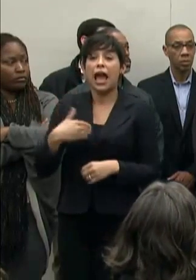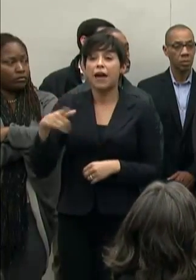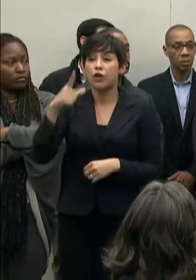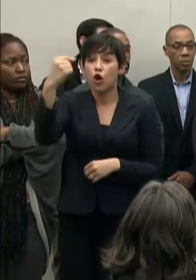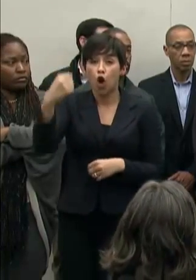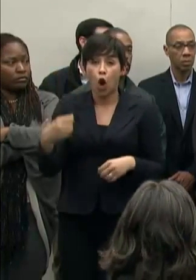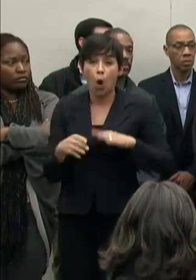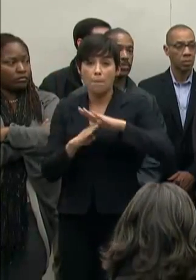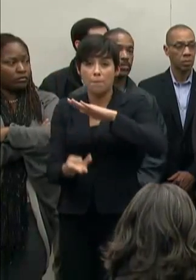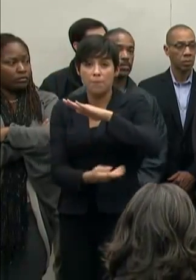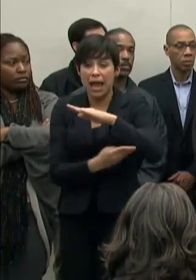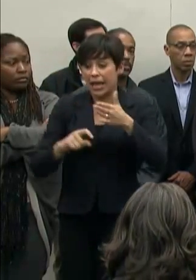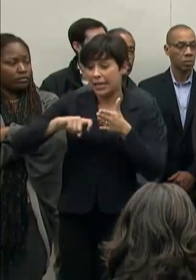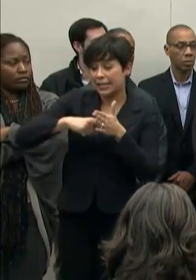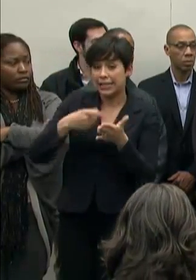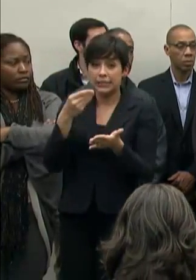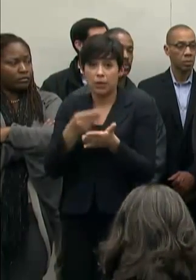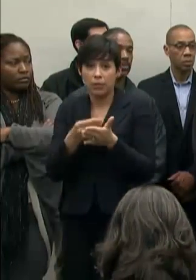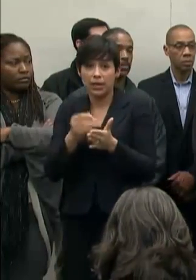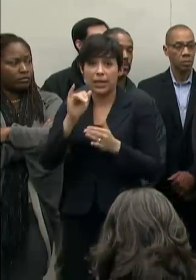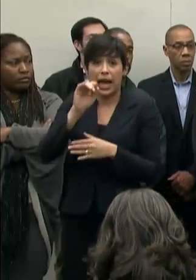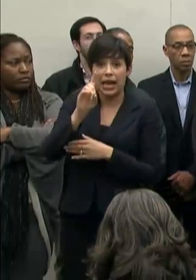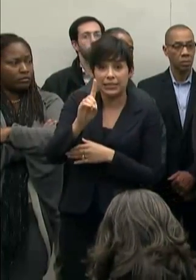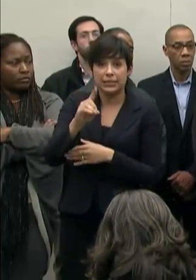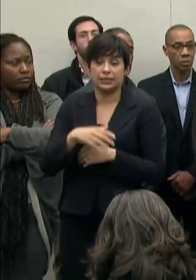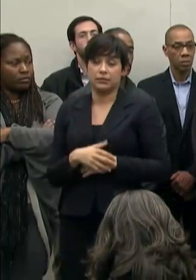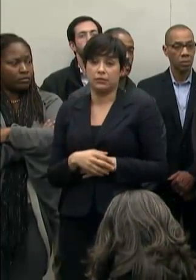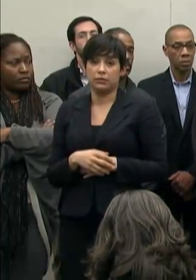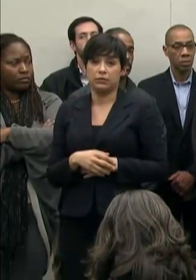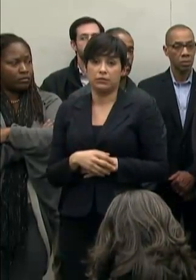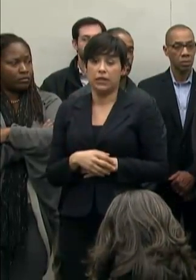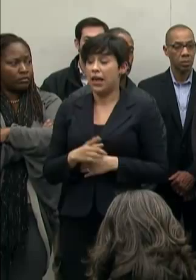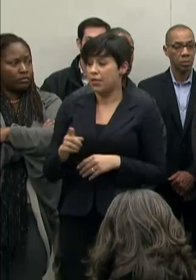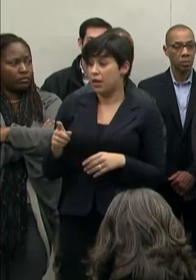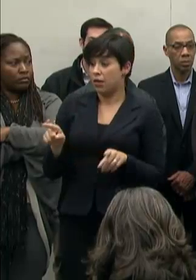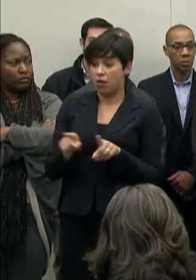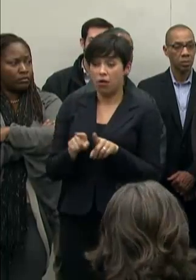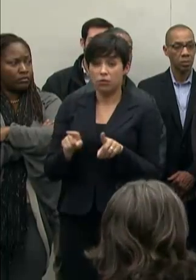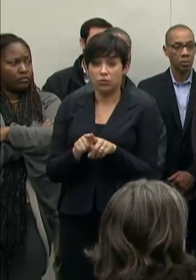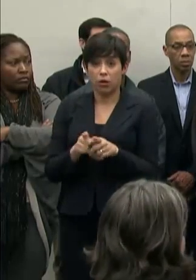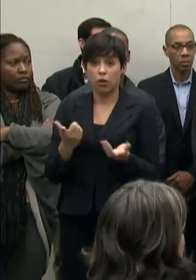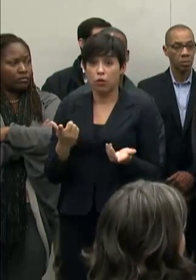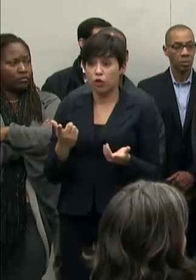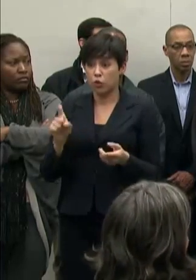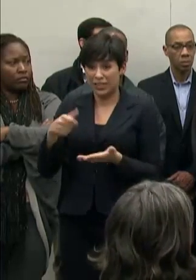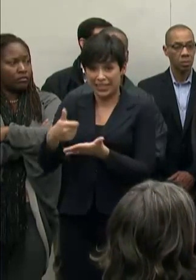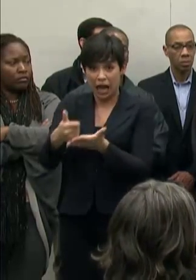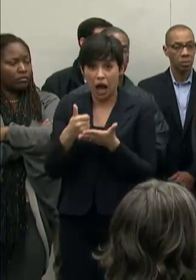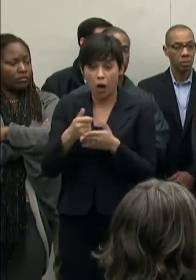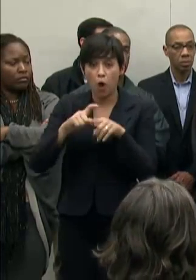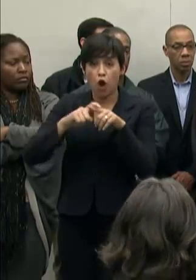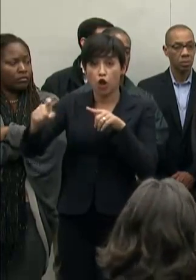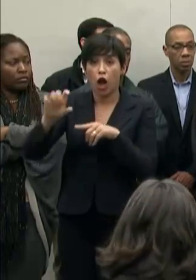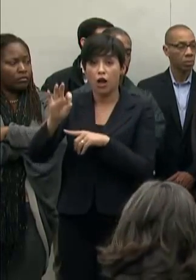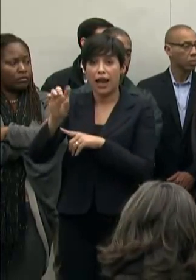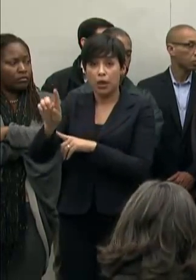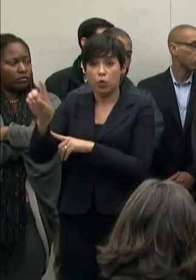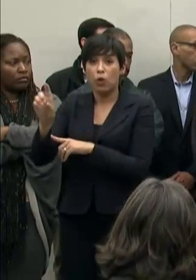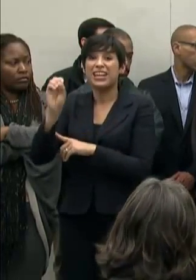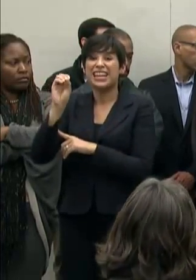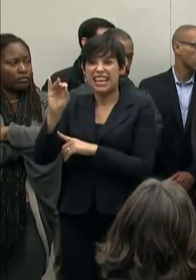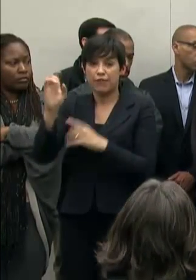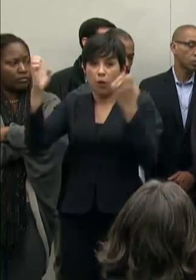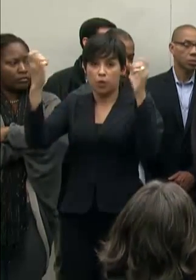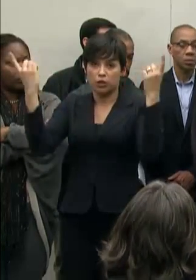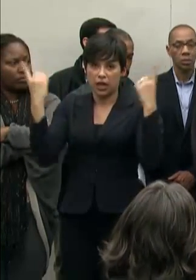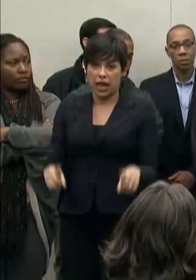keys, take a little bit of money, take some identification, and if all else fails, you just call the city 911 if it absolutely is an emergency,